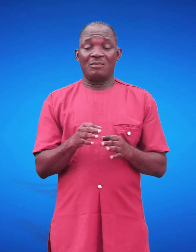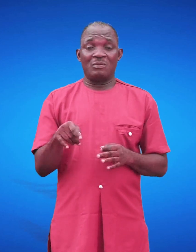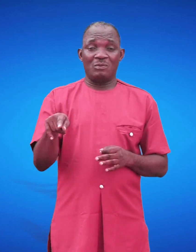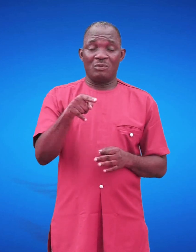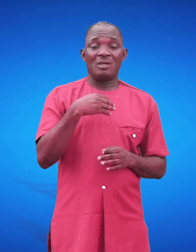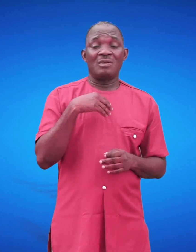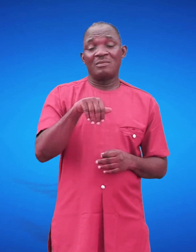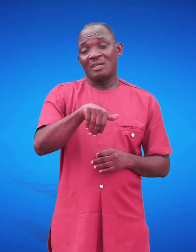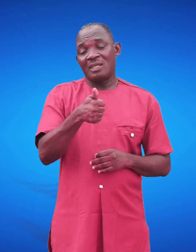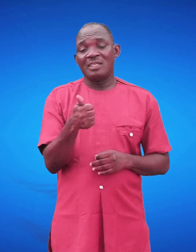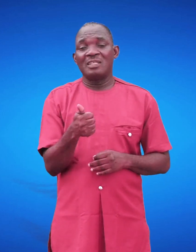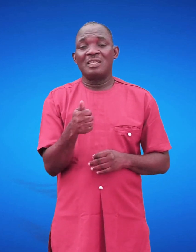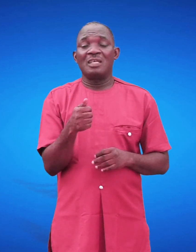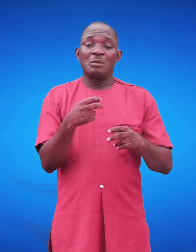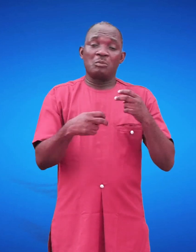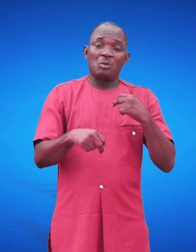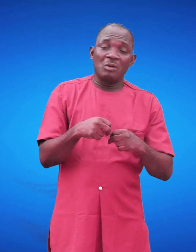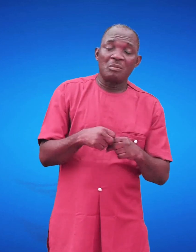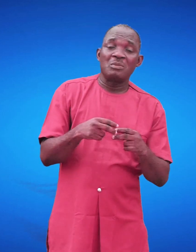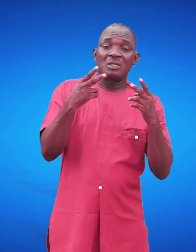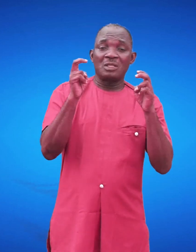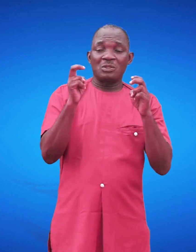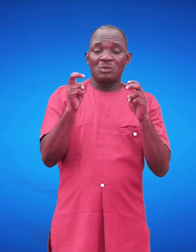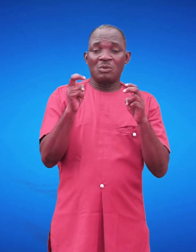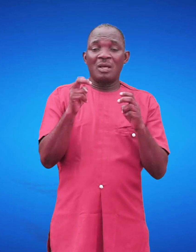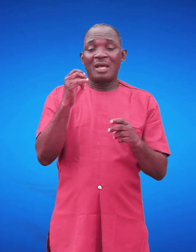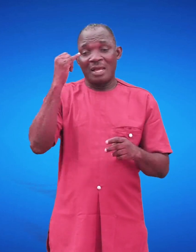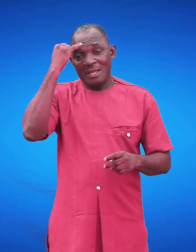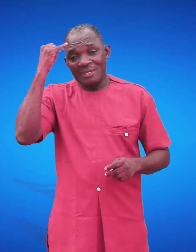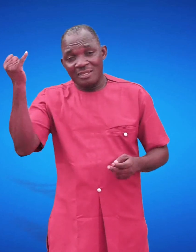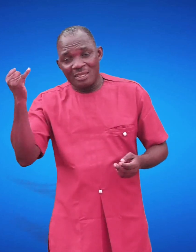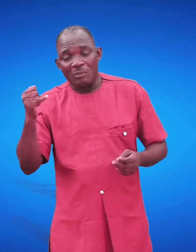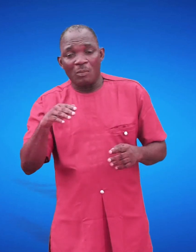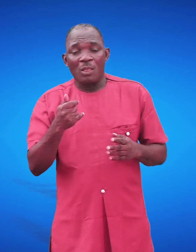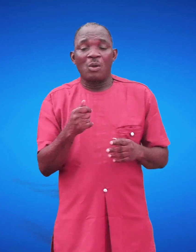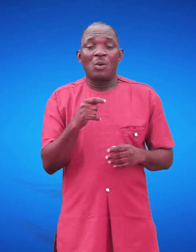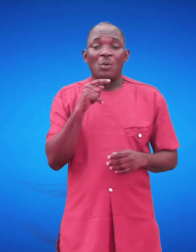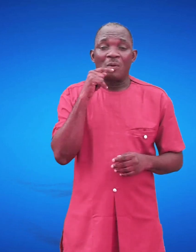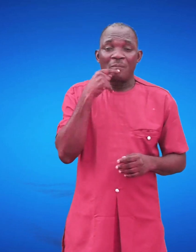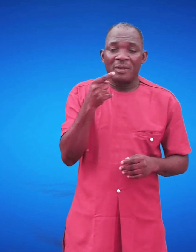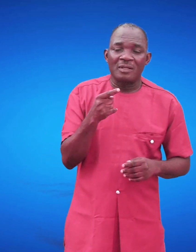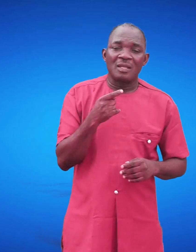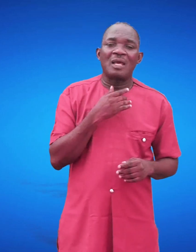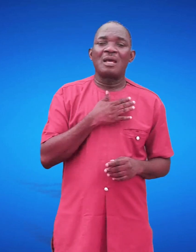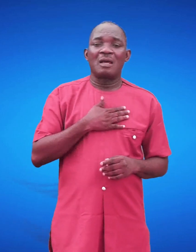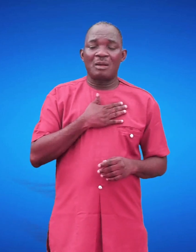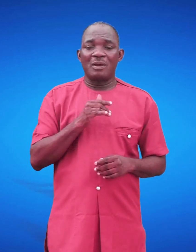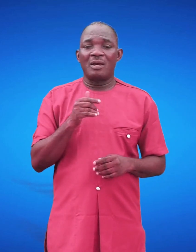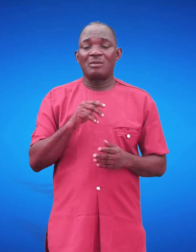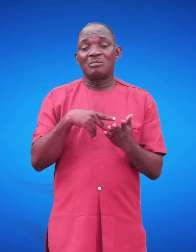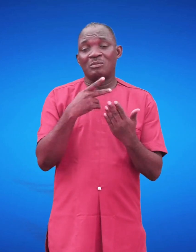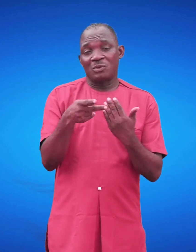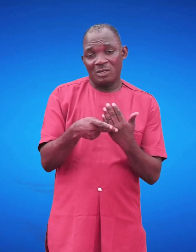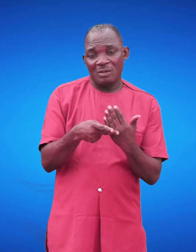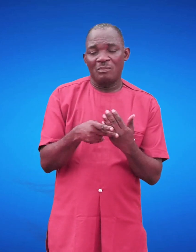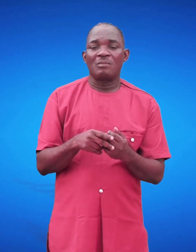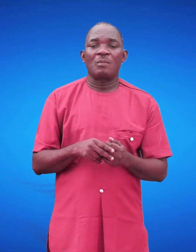any concerns, suggestions, or comments about the program,